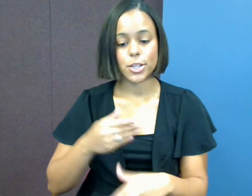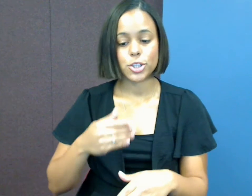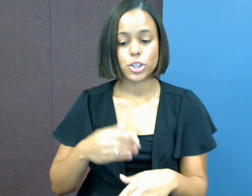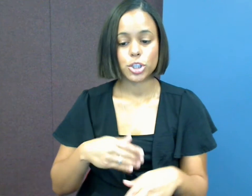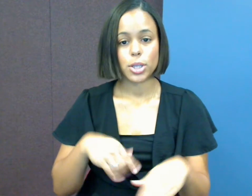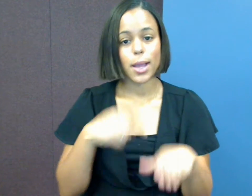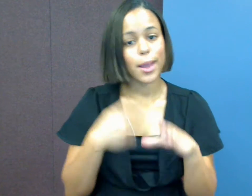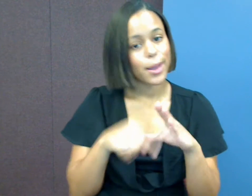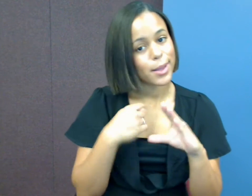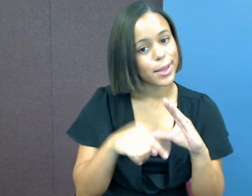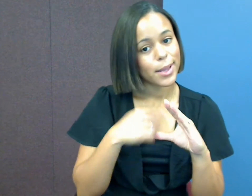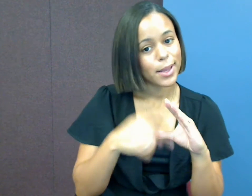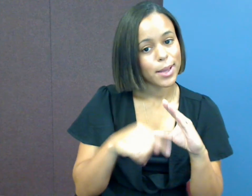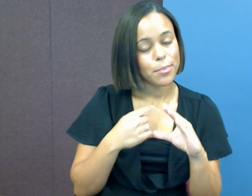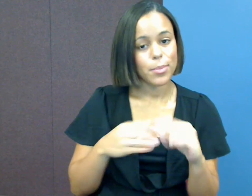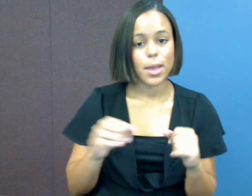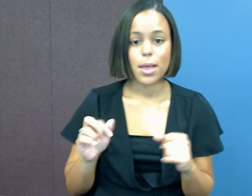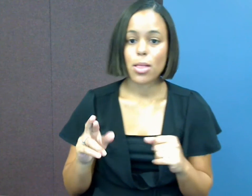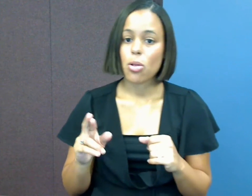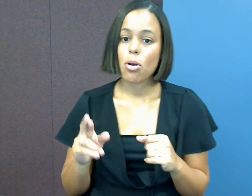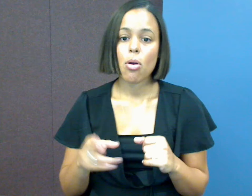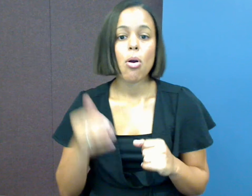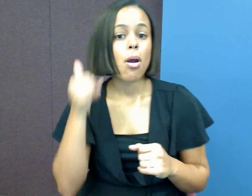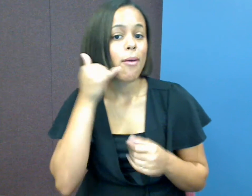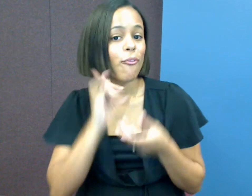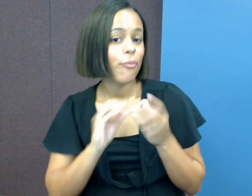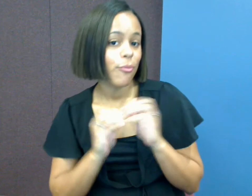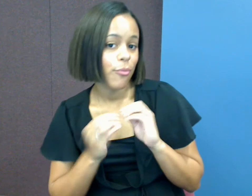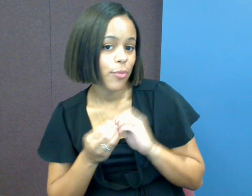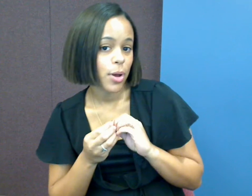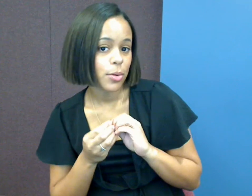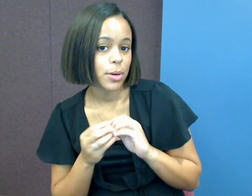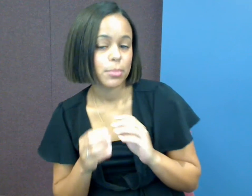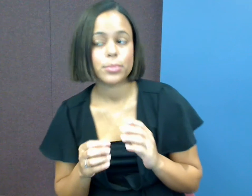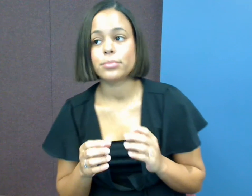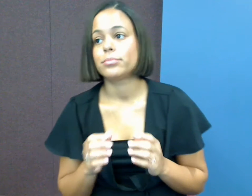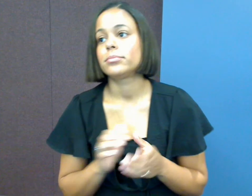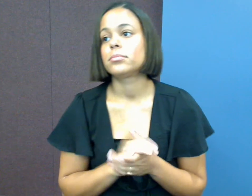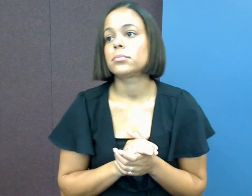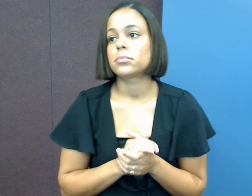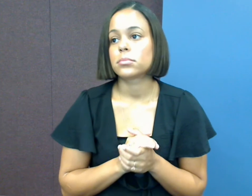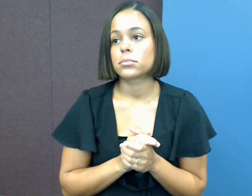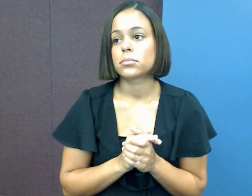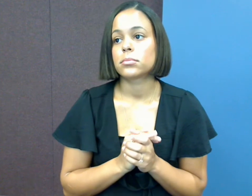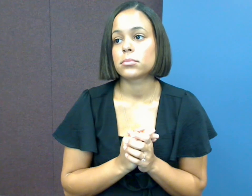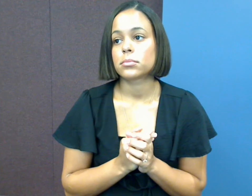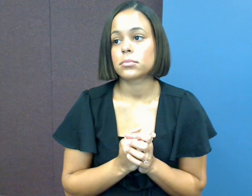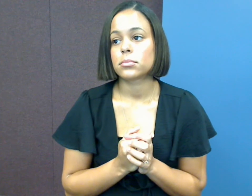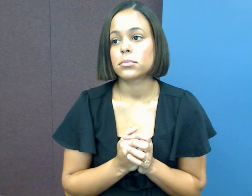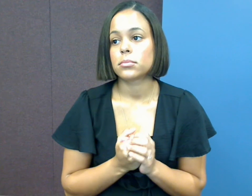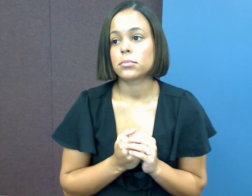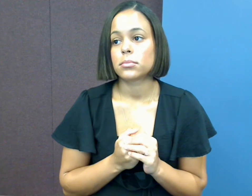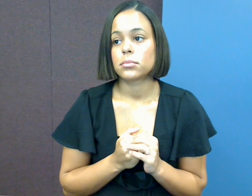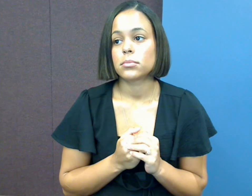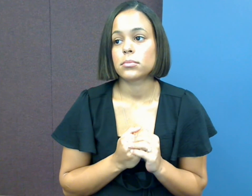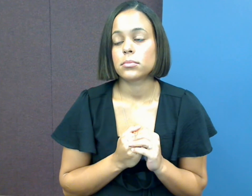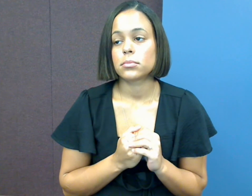not the recommended practice, but I have seen some institutions where they use this as directory information. And we are required